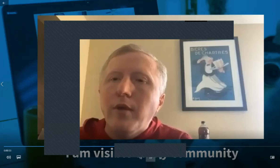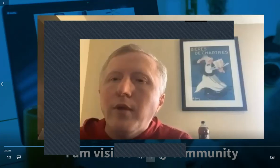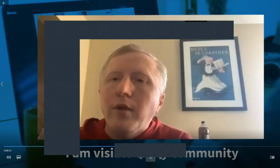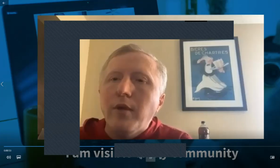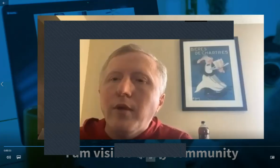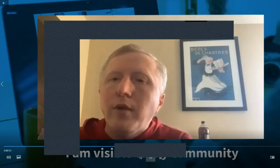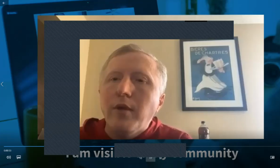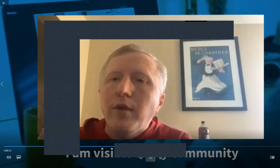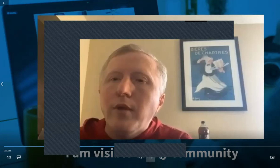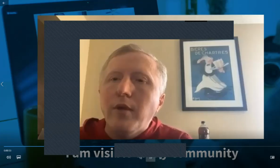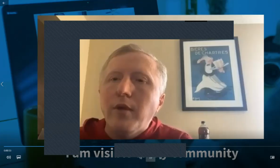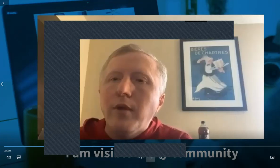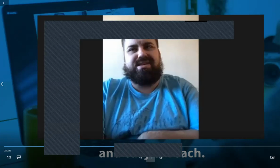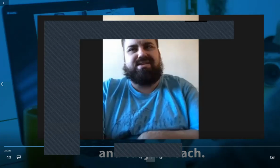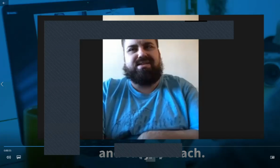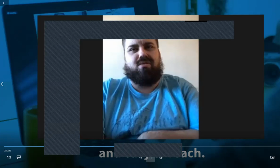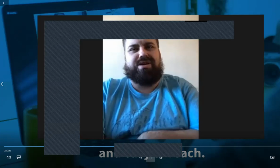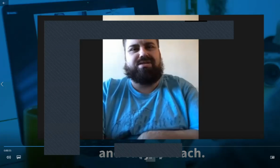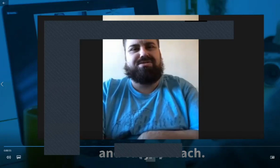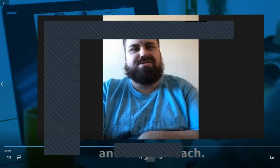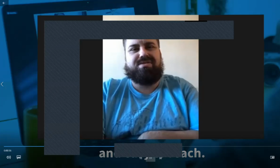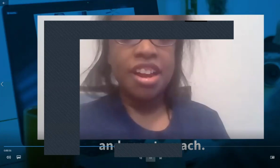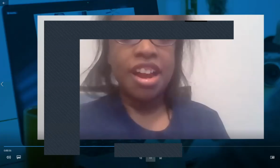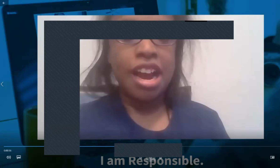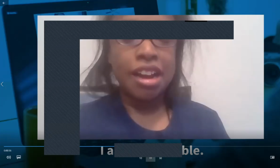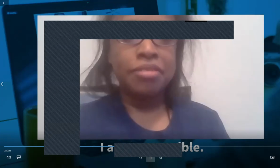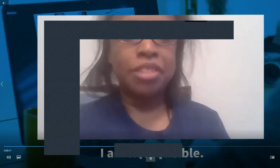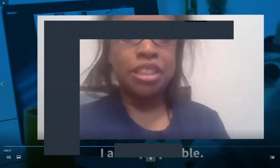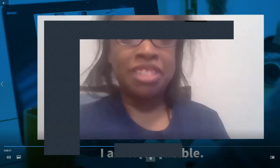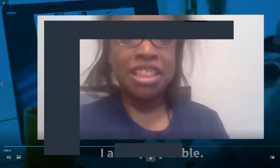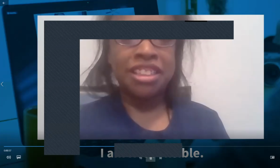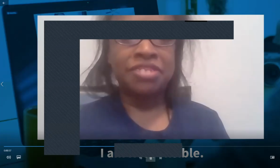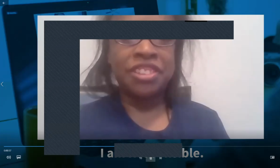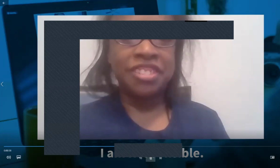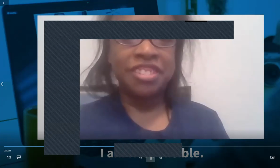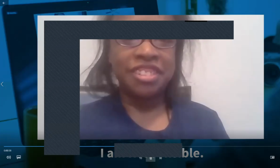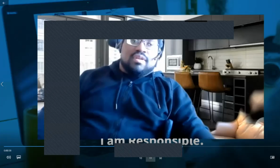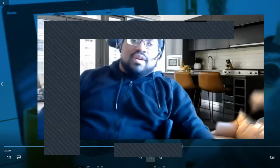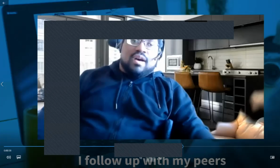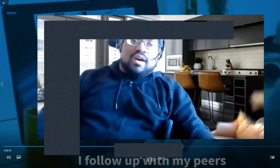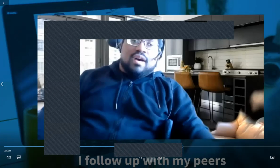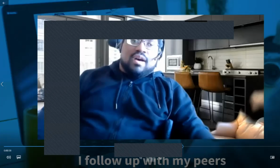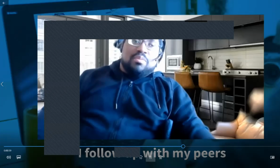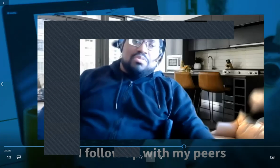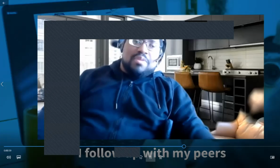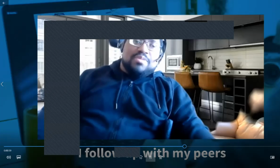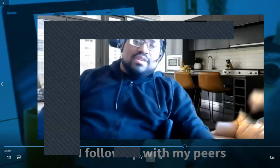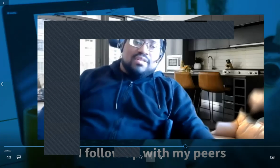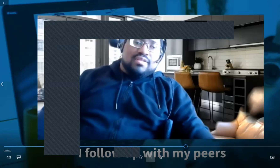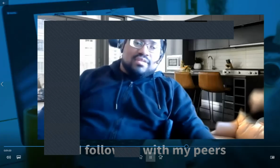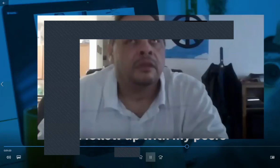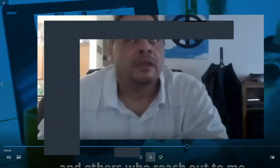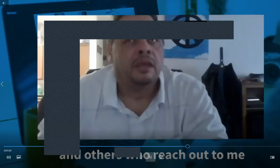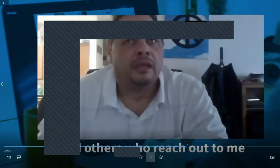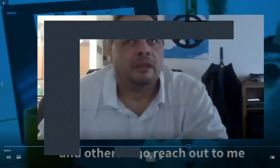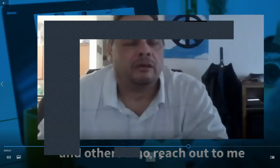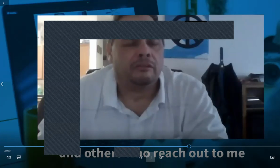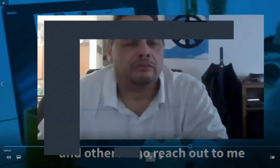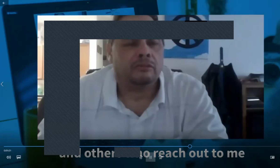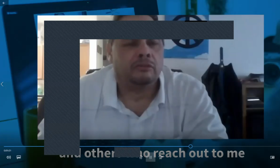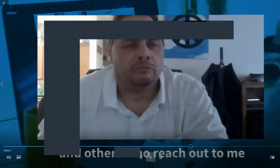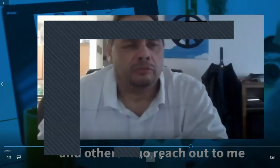to my community and easy to reach. I am responsible. I follow up with my peers